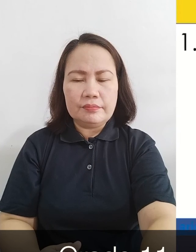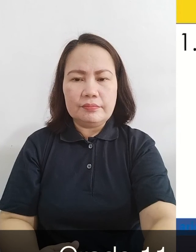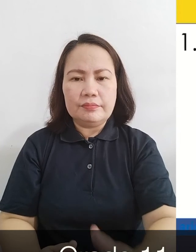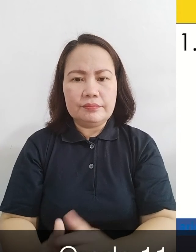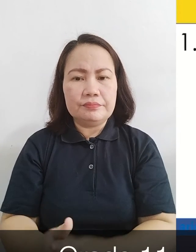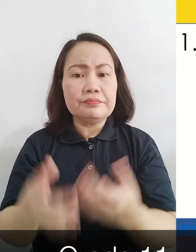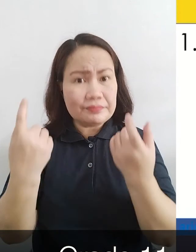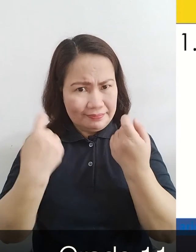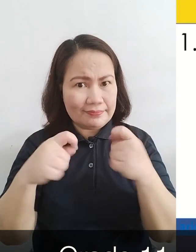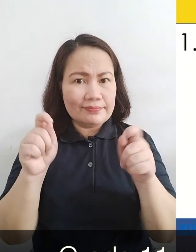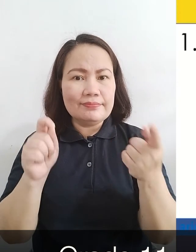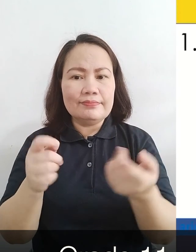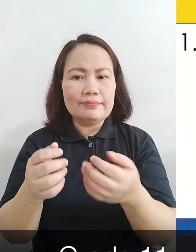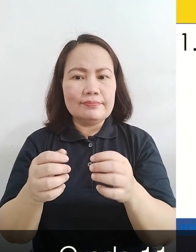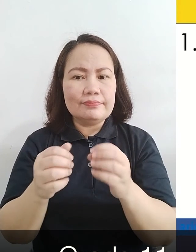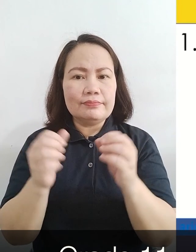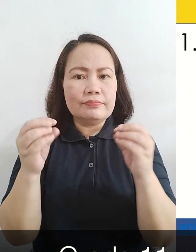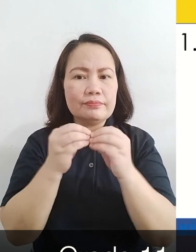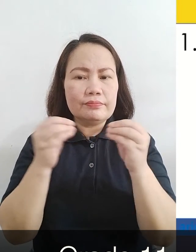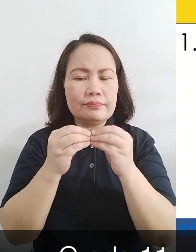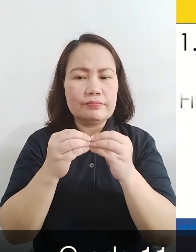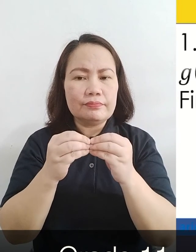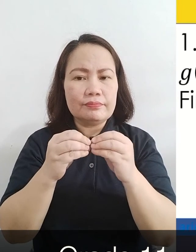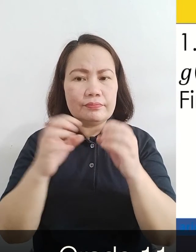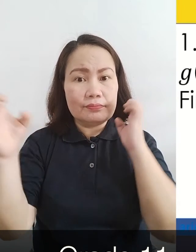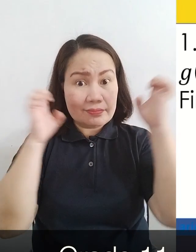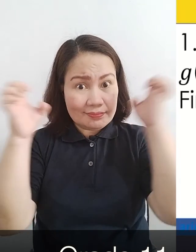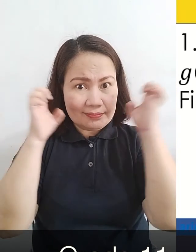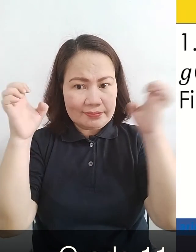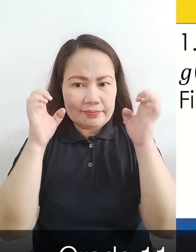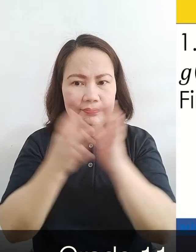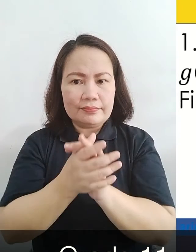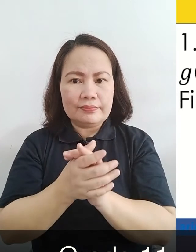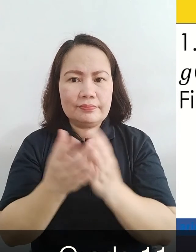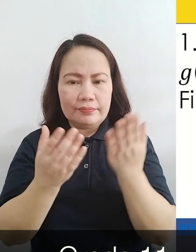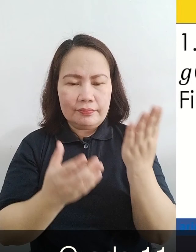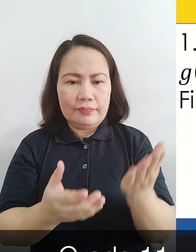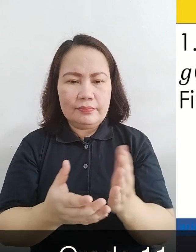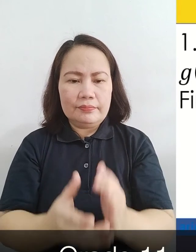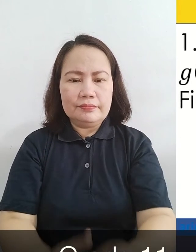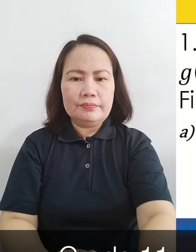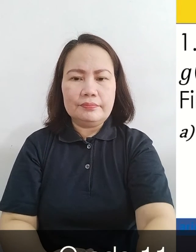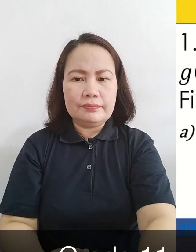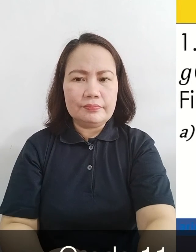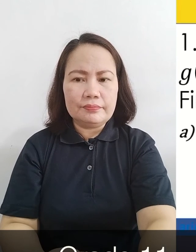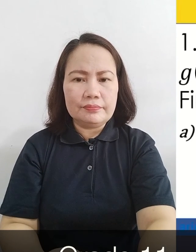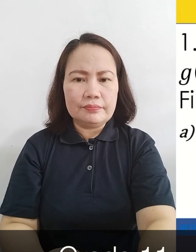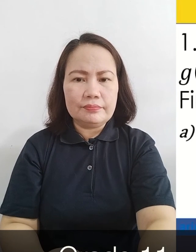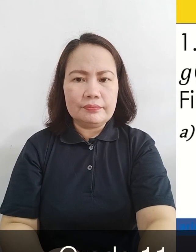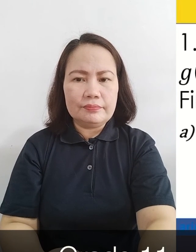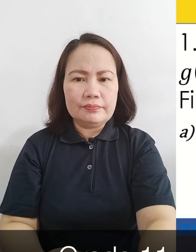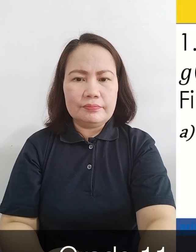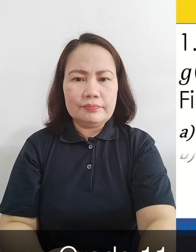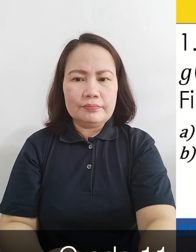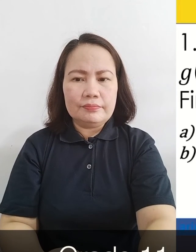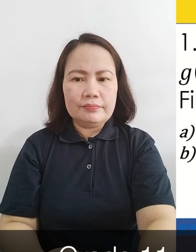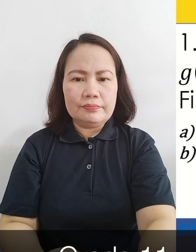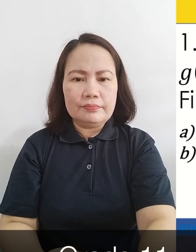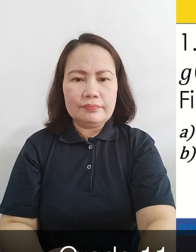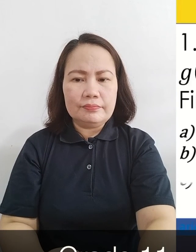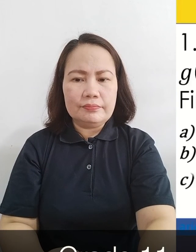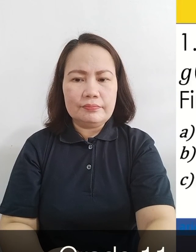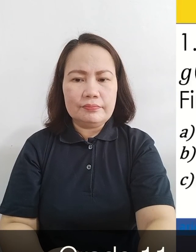exercises. Let f of x is equal to 3x squared minus 2x minus 1. Fine.